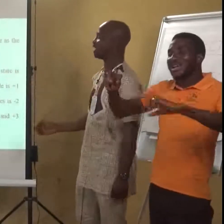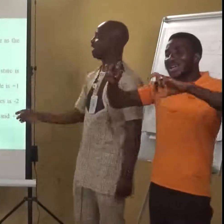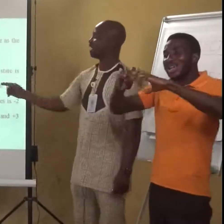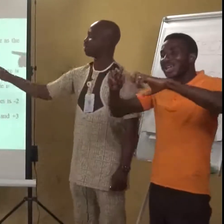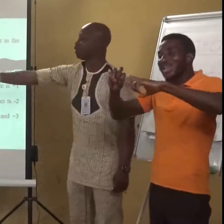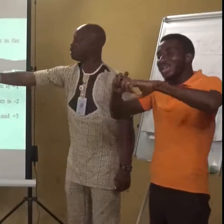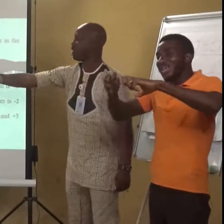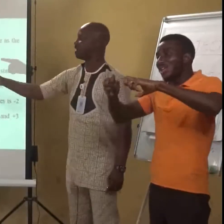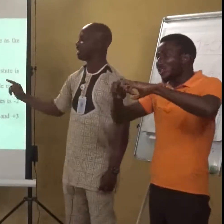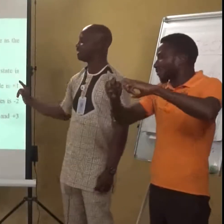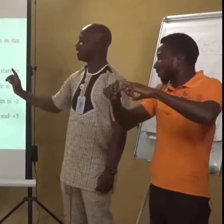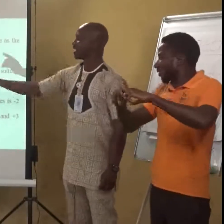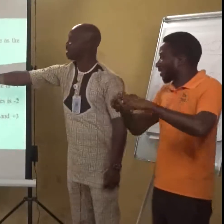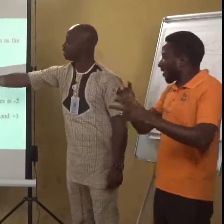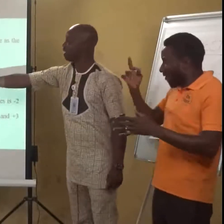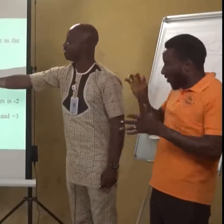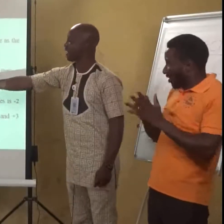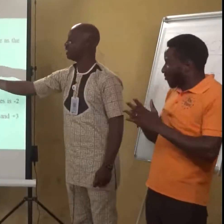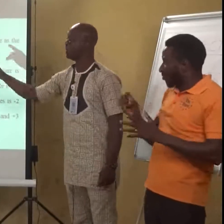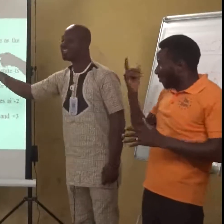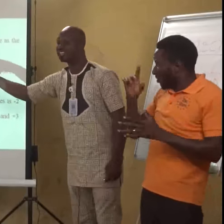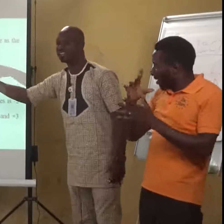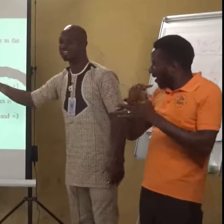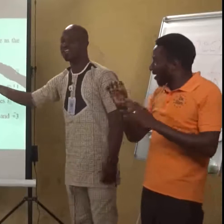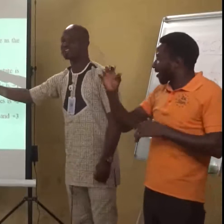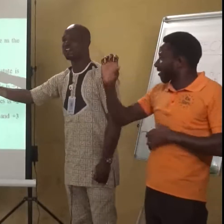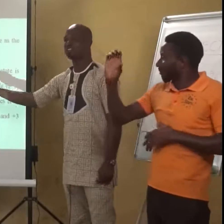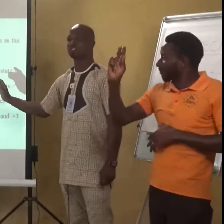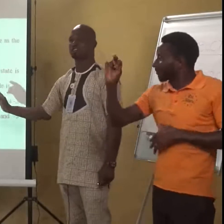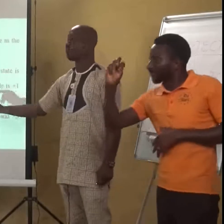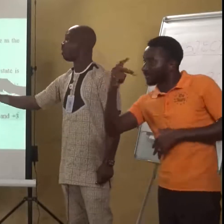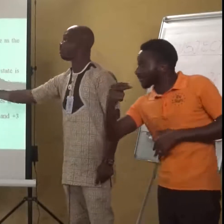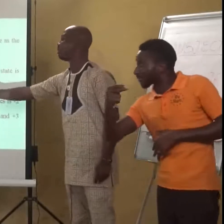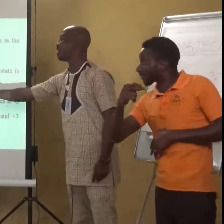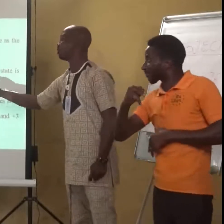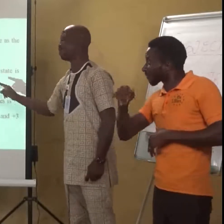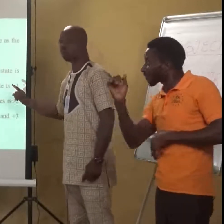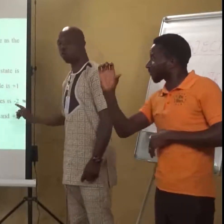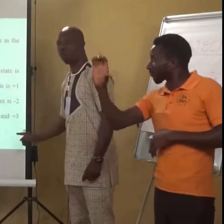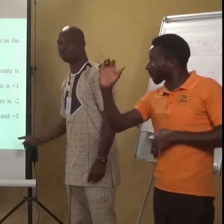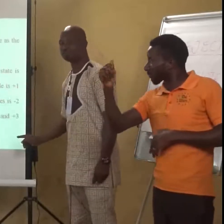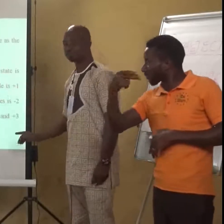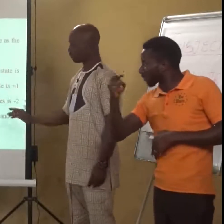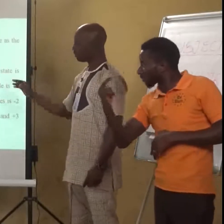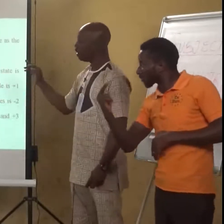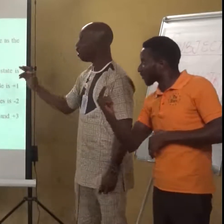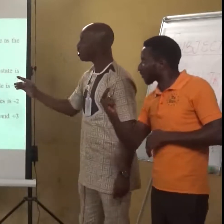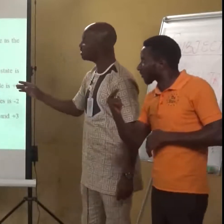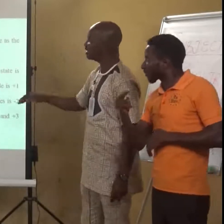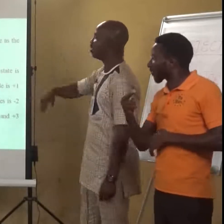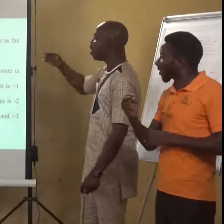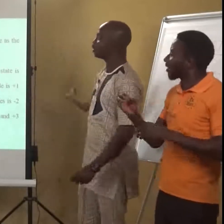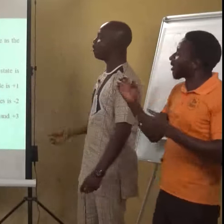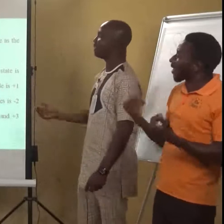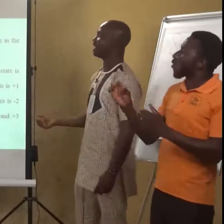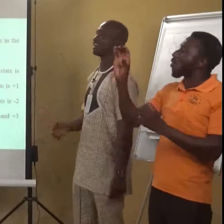side, like sodium hydride, calcium hydride. In that case, hydrogen has oxidation number of -1. Oxygen